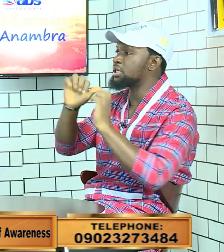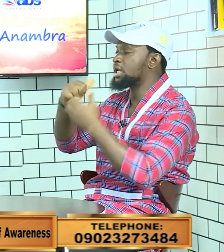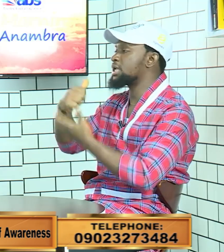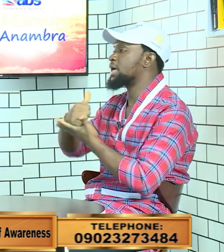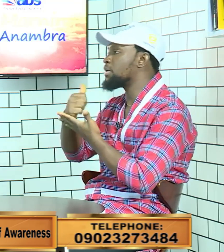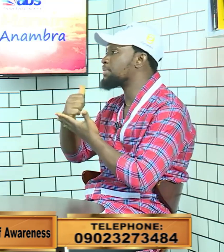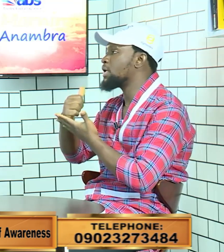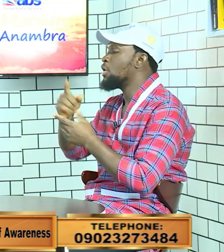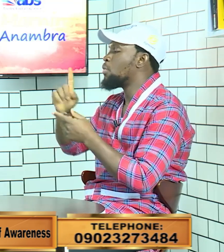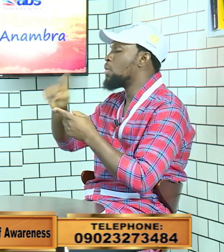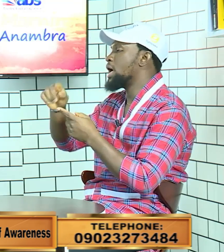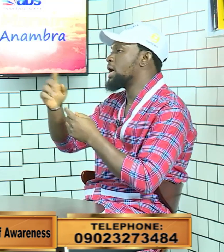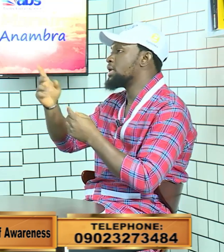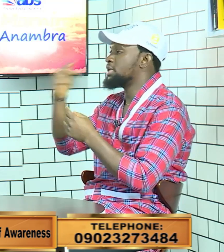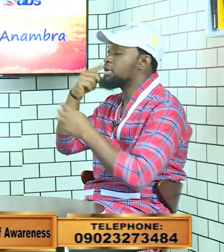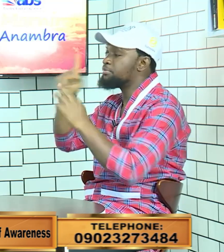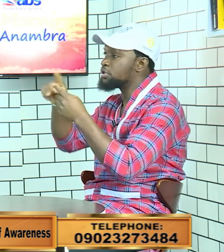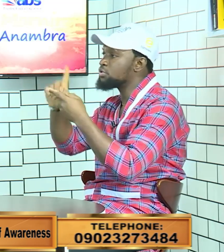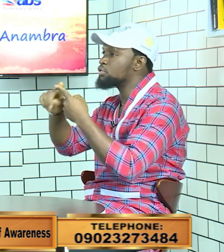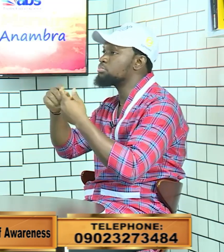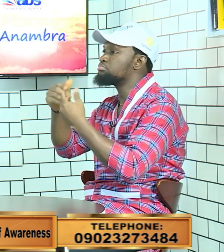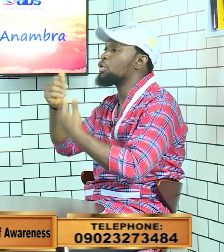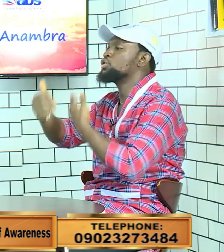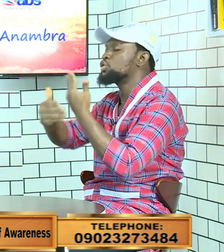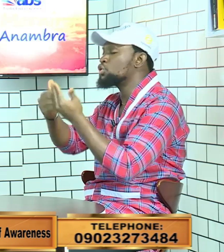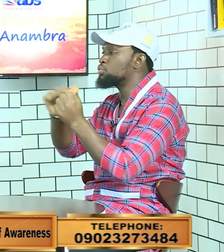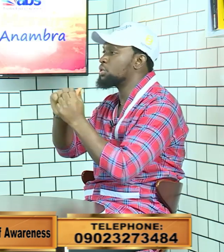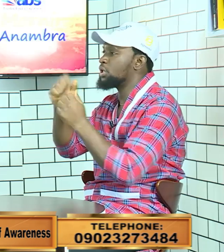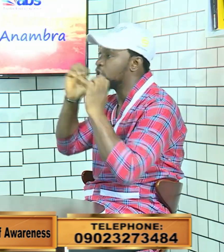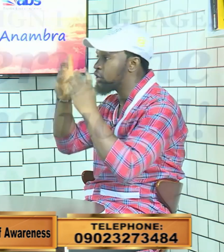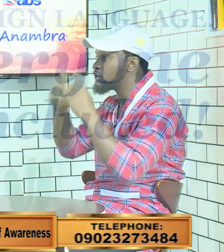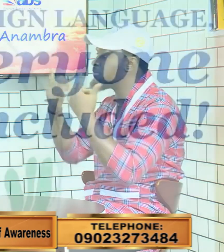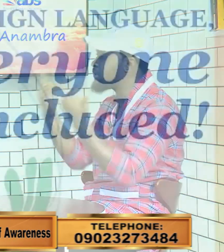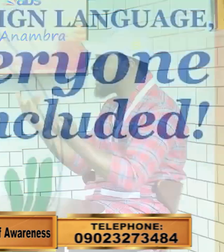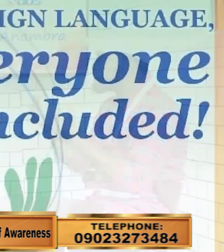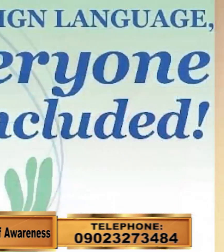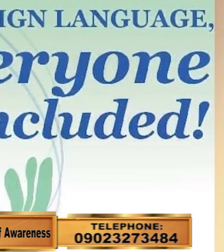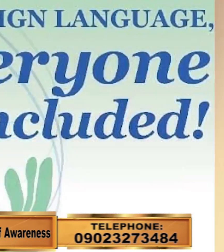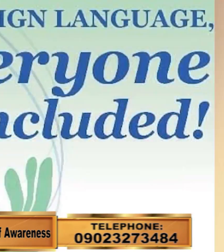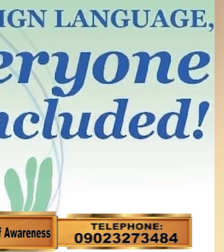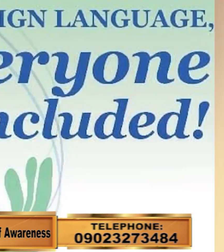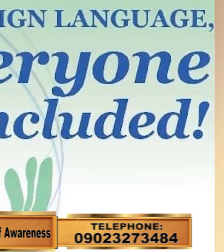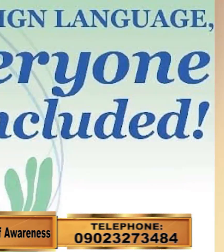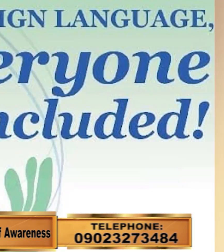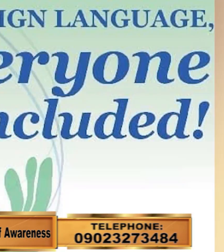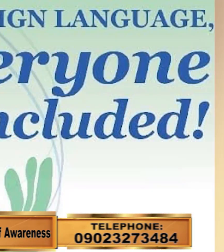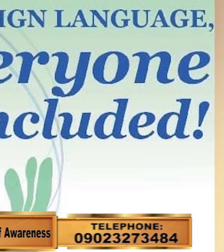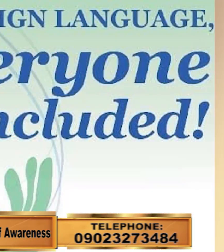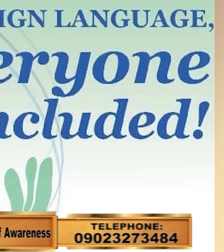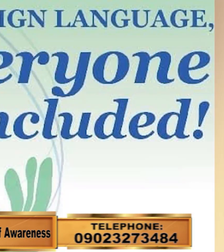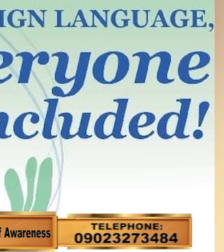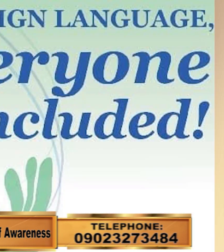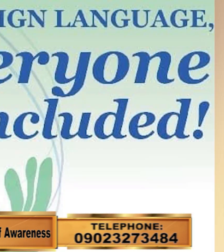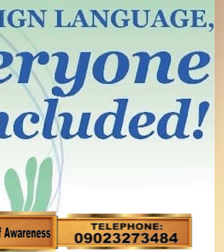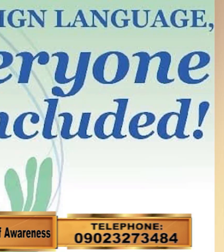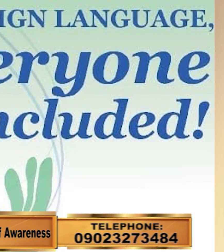how they can help the deaf person to continue with the education. And now, successfully, the deaf